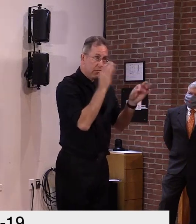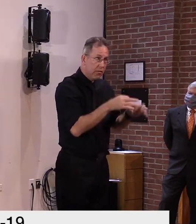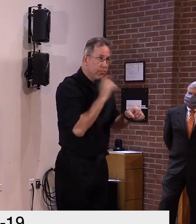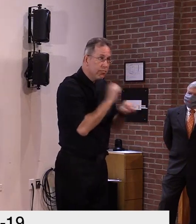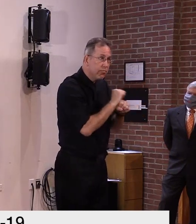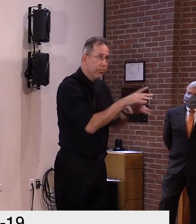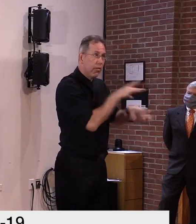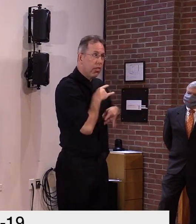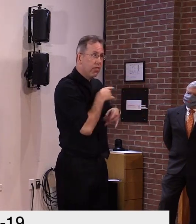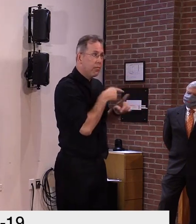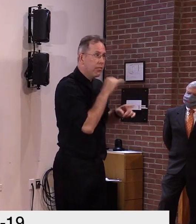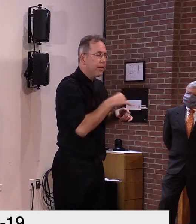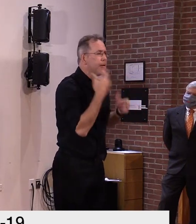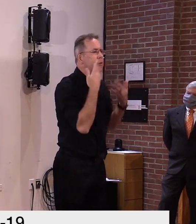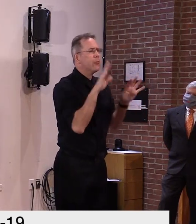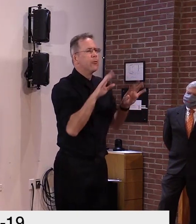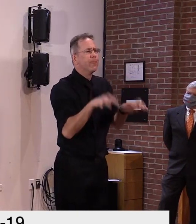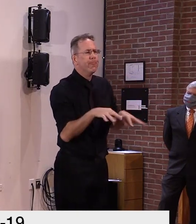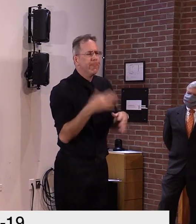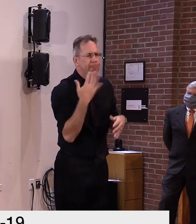this point in time.